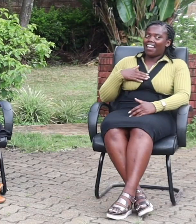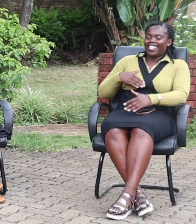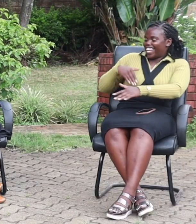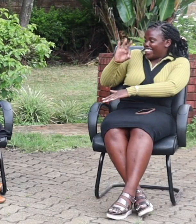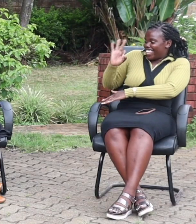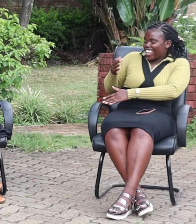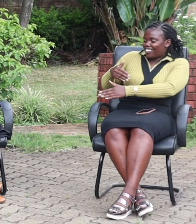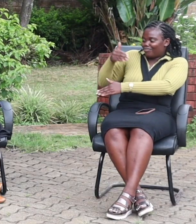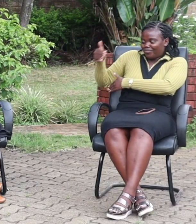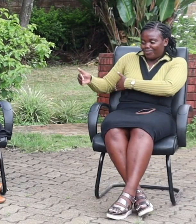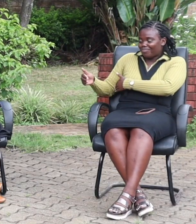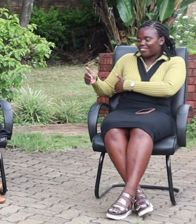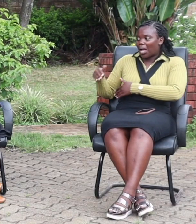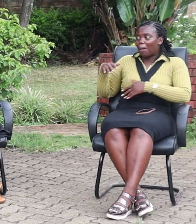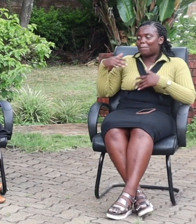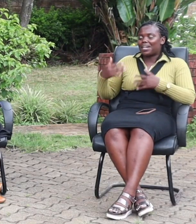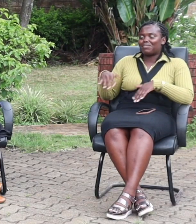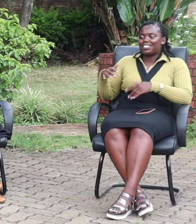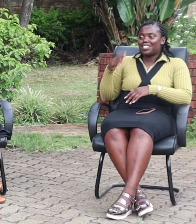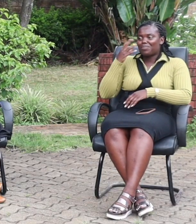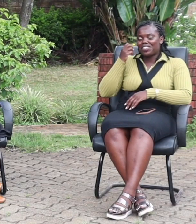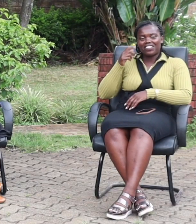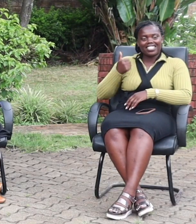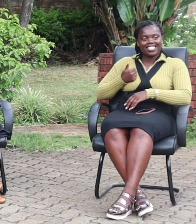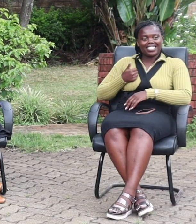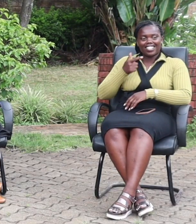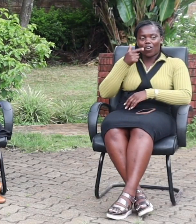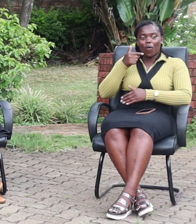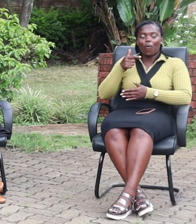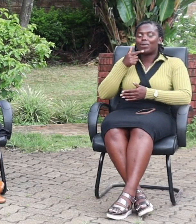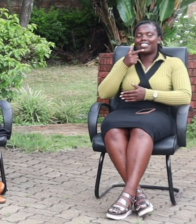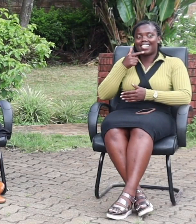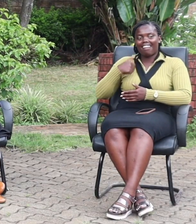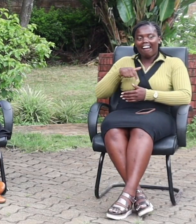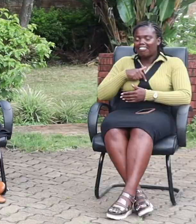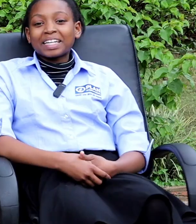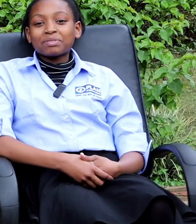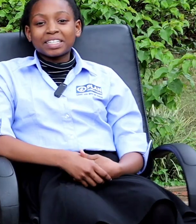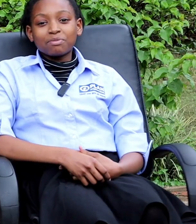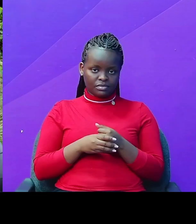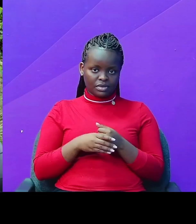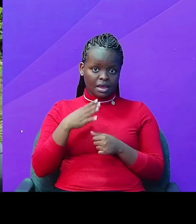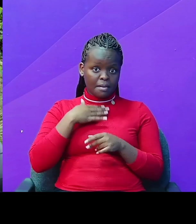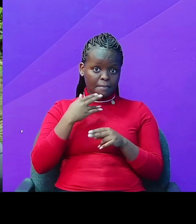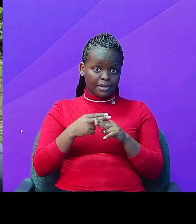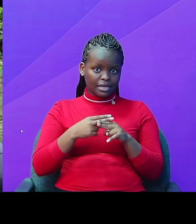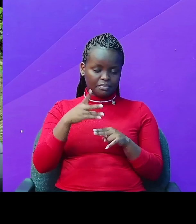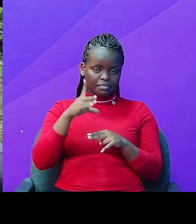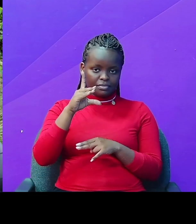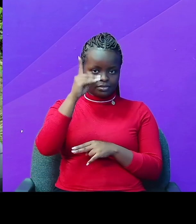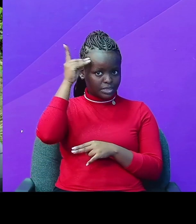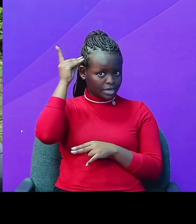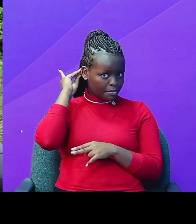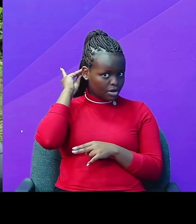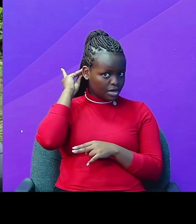beautiful lady who is seated next to me, kindly tell us what you do and what is your name. My name is Deborah, and I'm